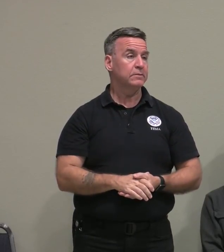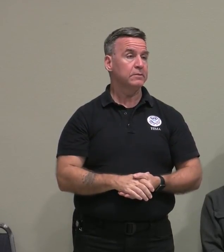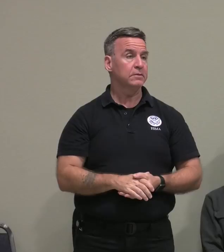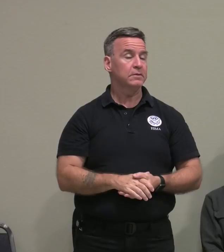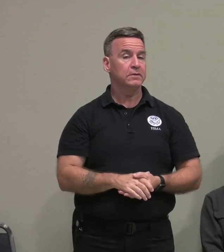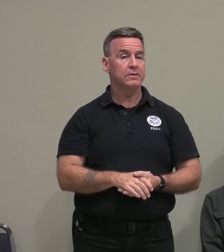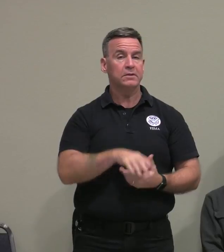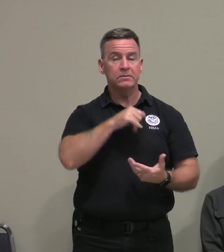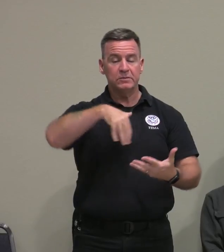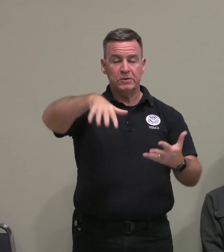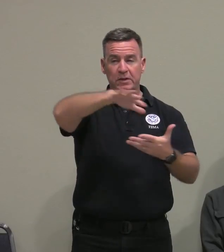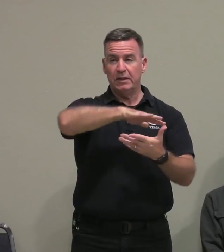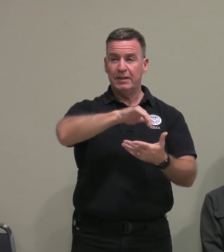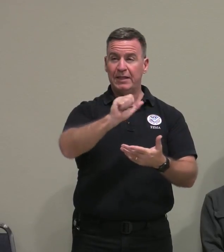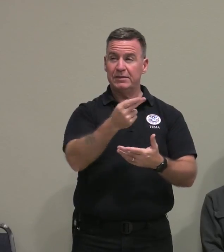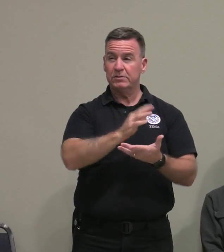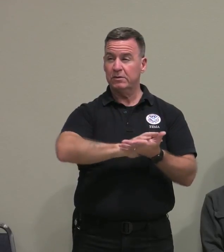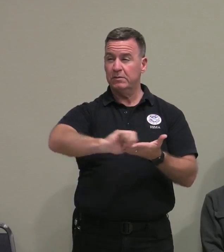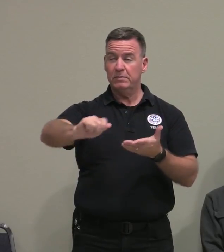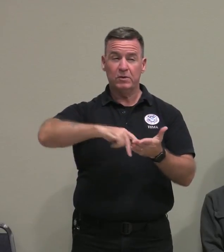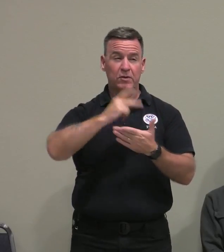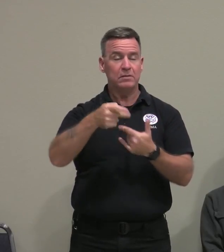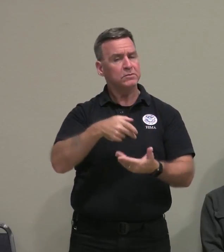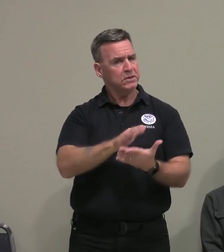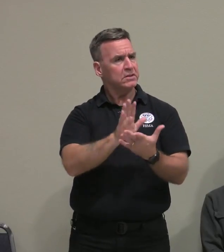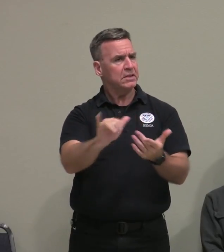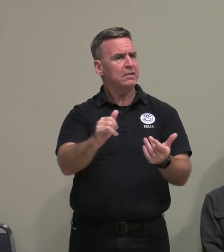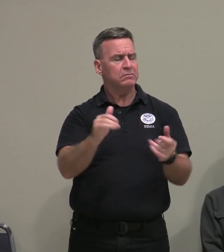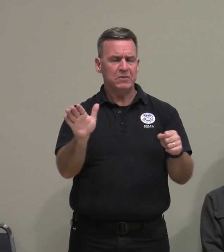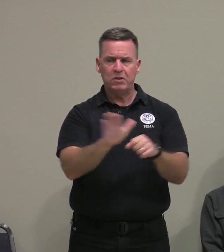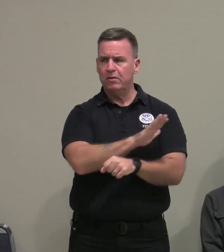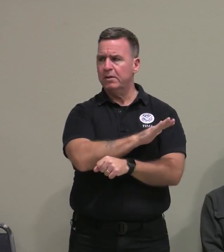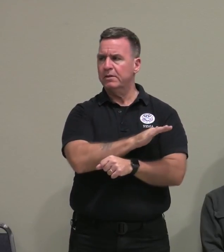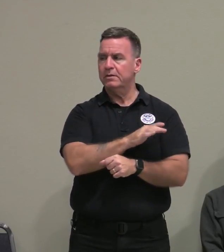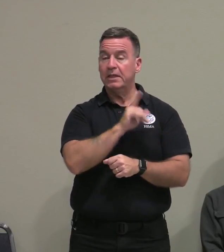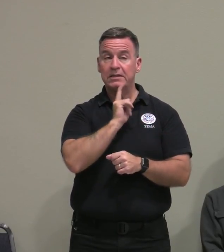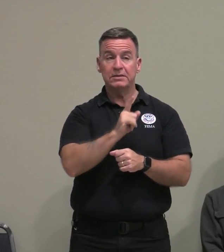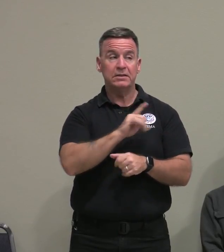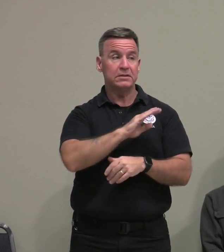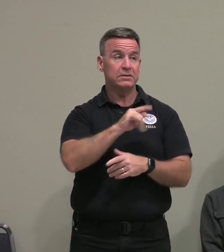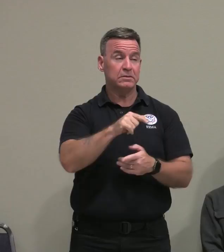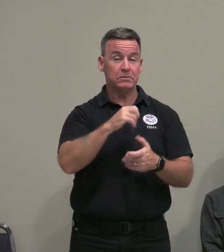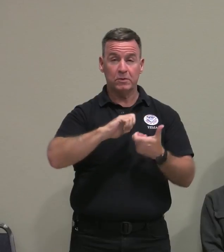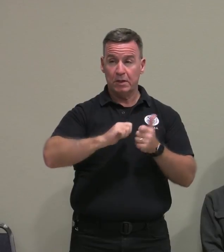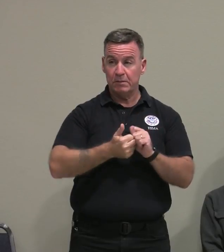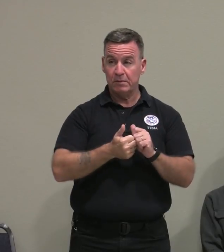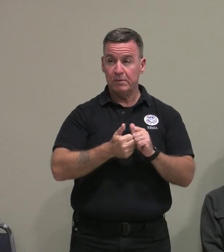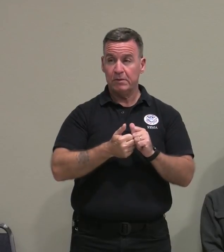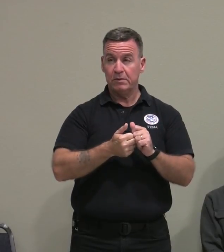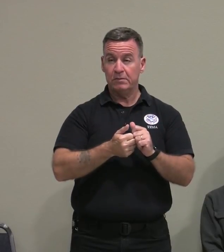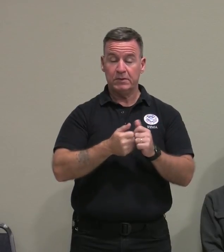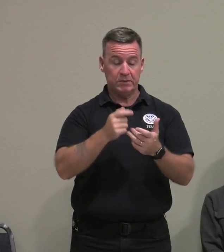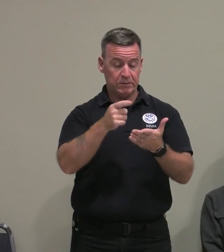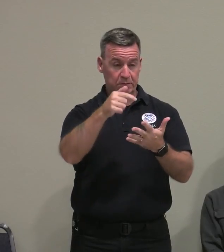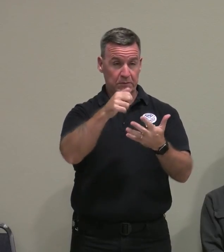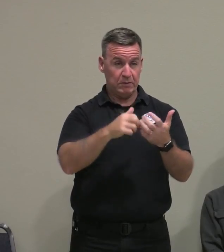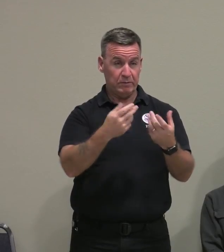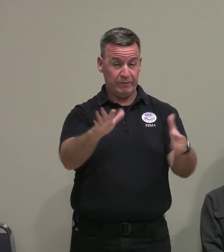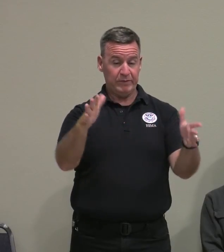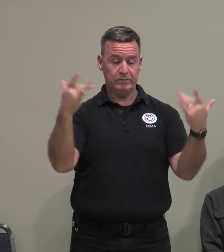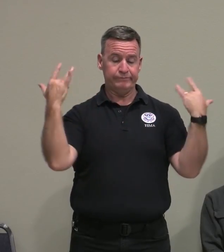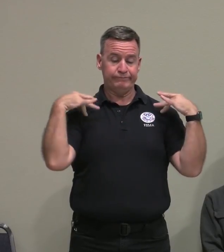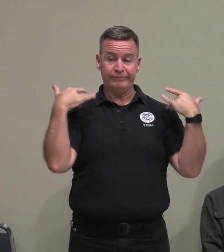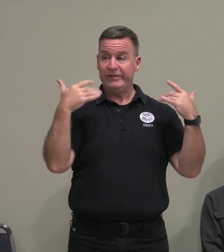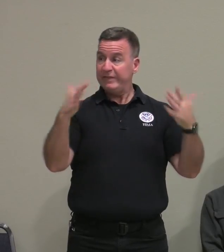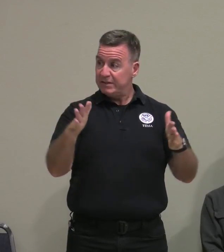debris and ash removal program addresses that thoroughly. It actually takes this problem off our list of things to do.